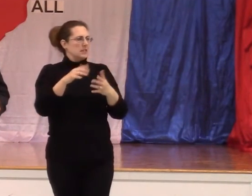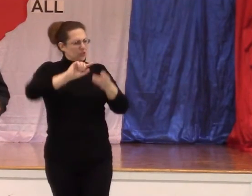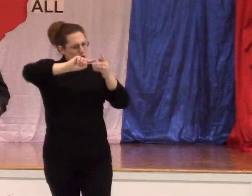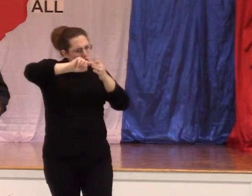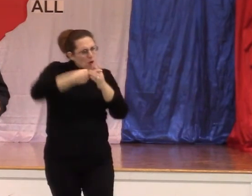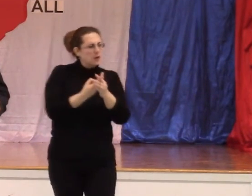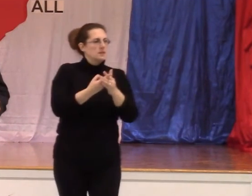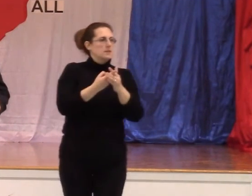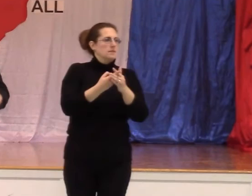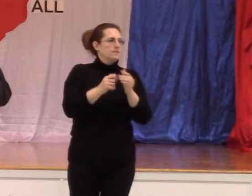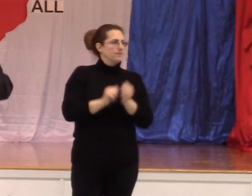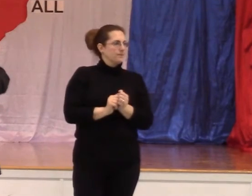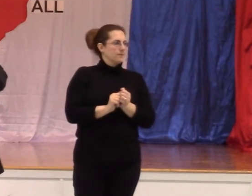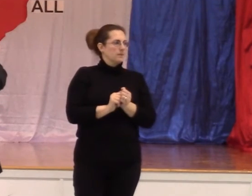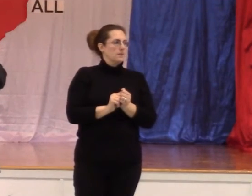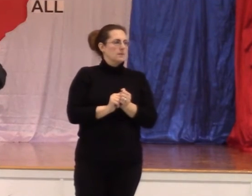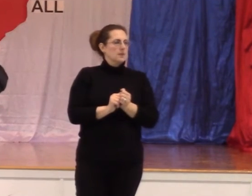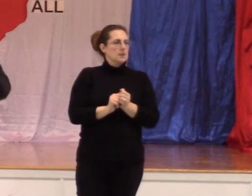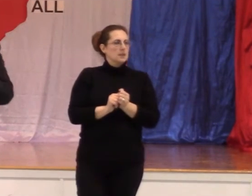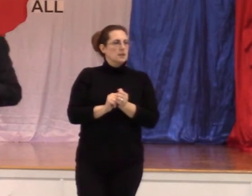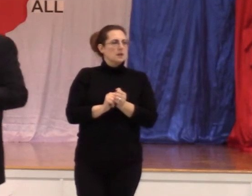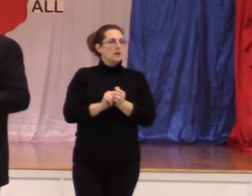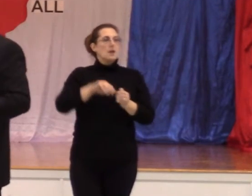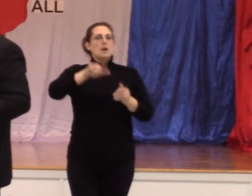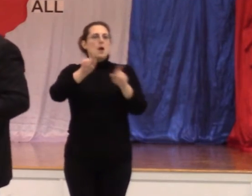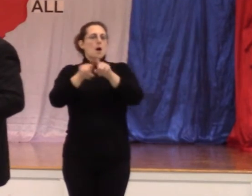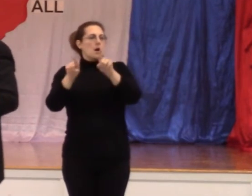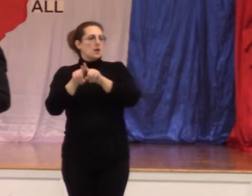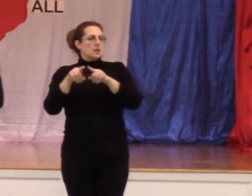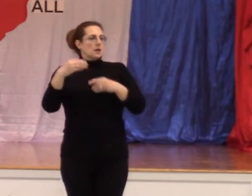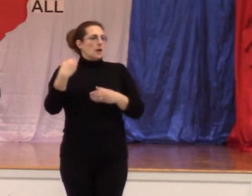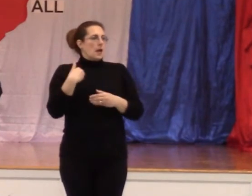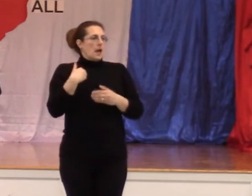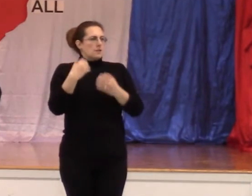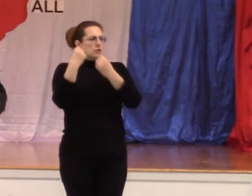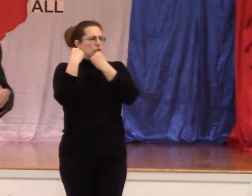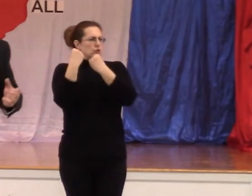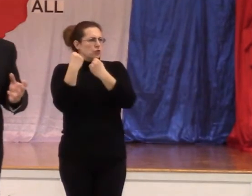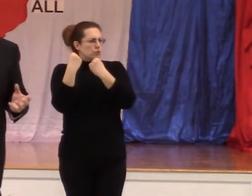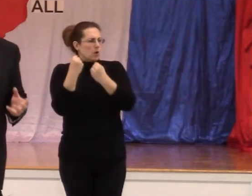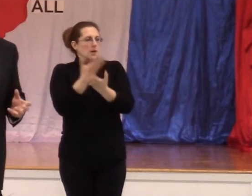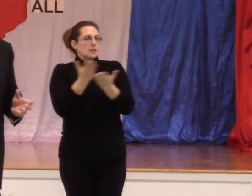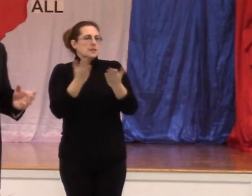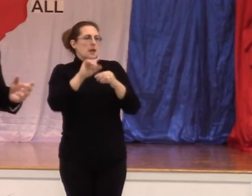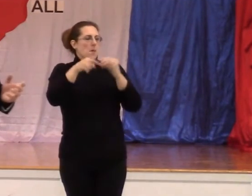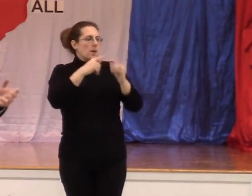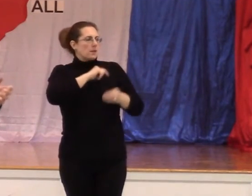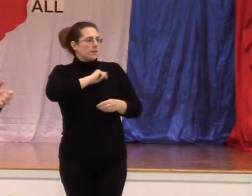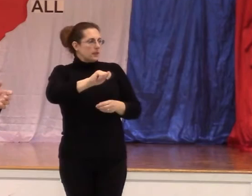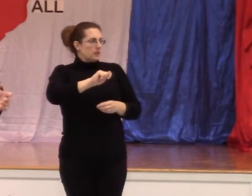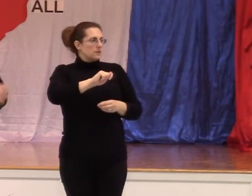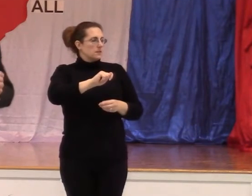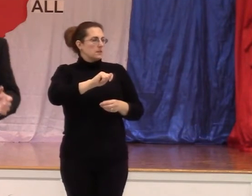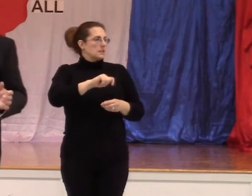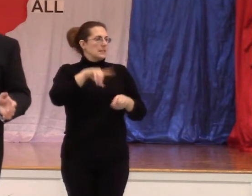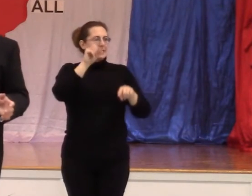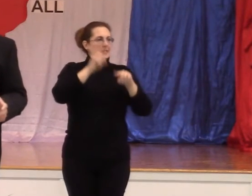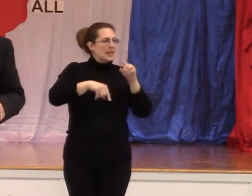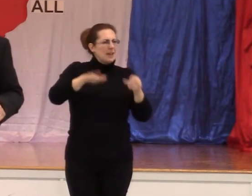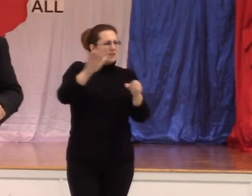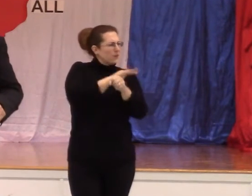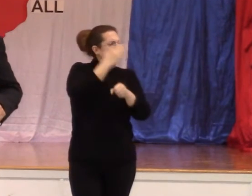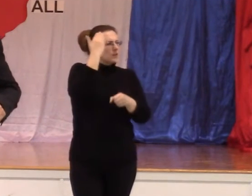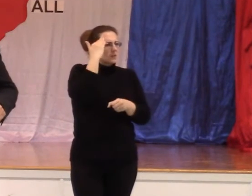them. Right? They also have some strong things about, you know, theology can really never be fully